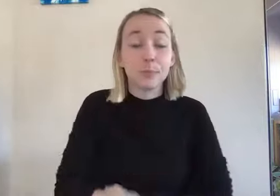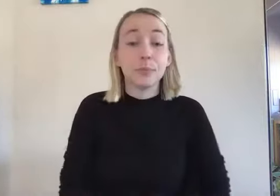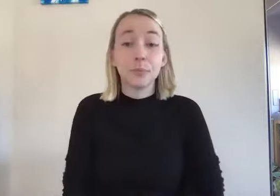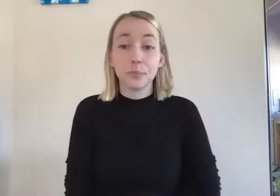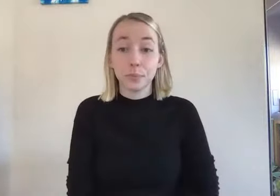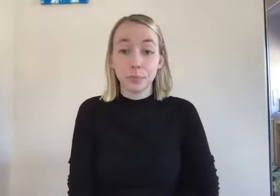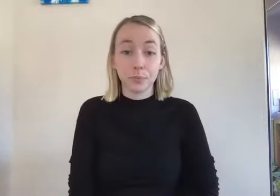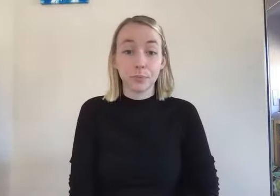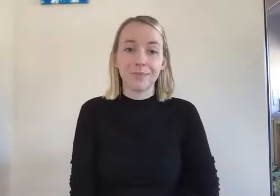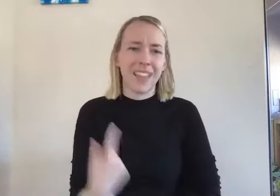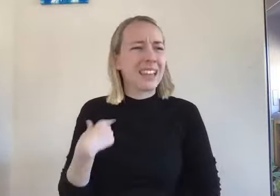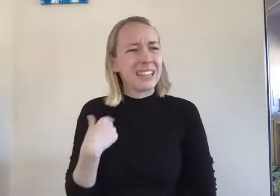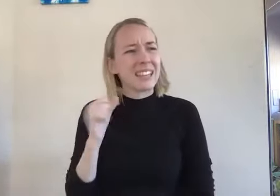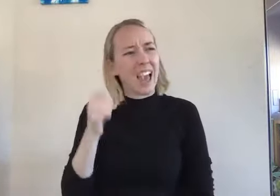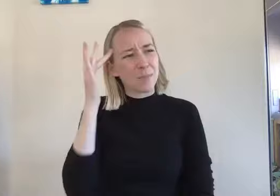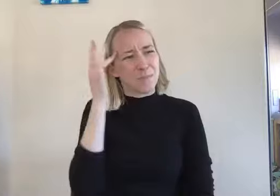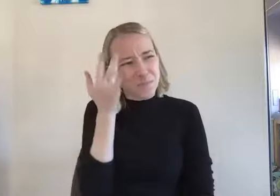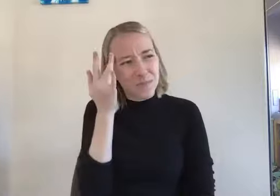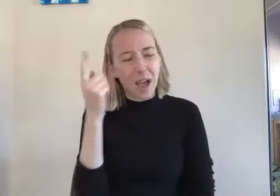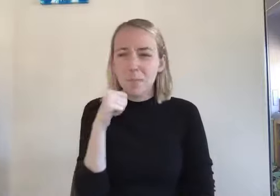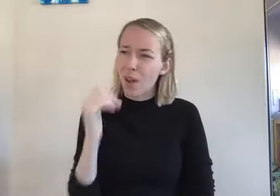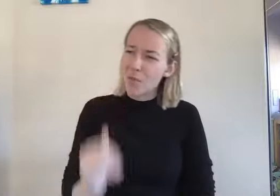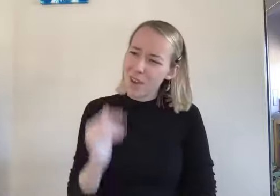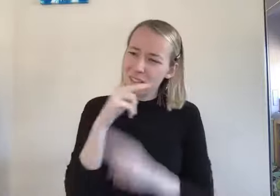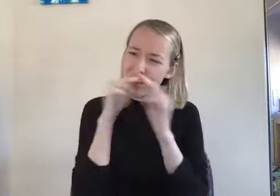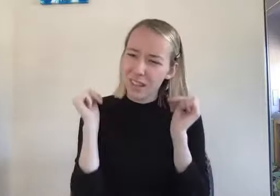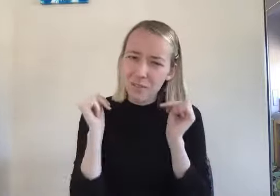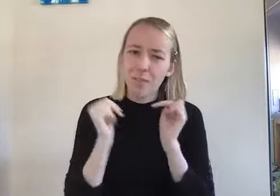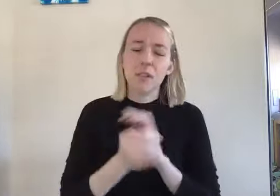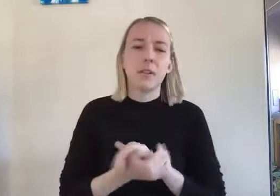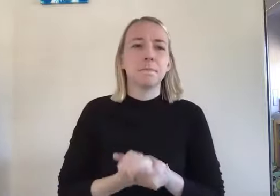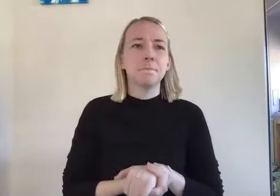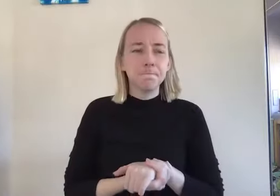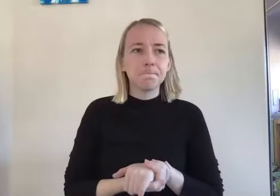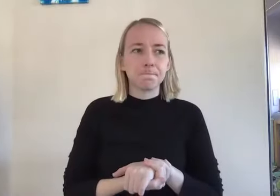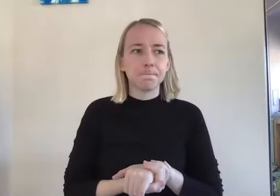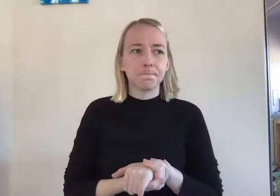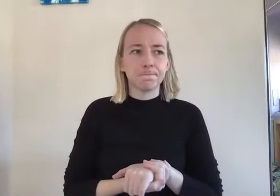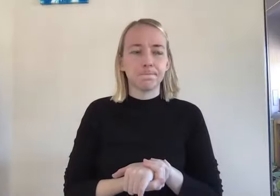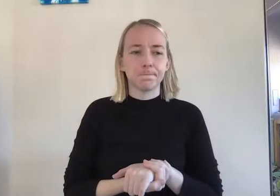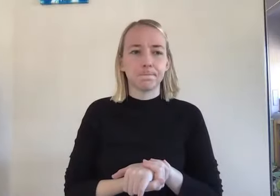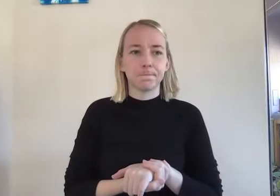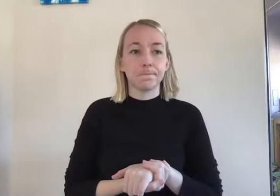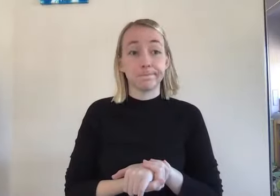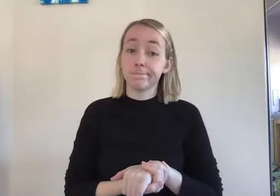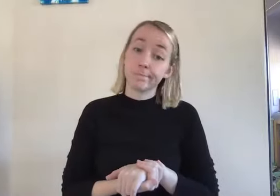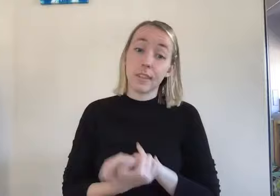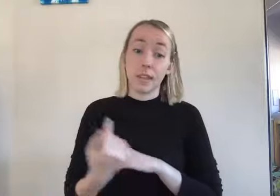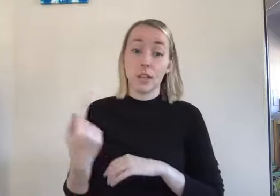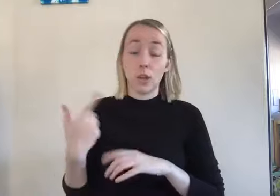years I did that, and it bothered me because I wasn't raised to be a thief. And so